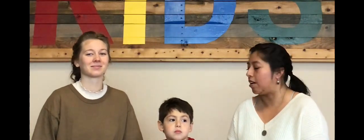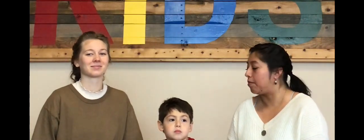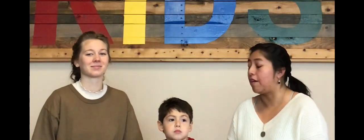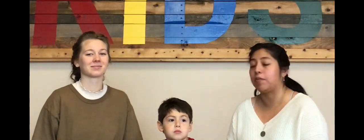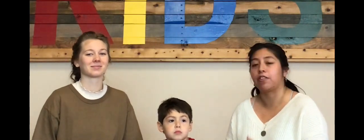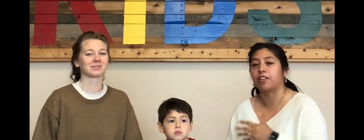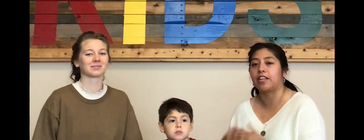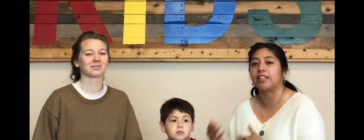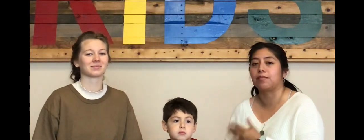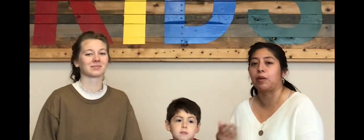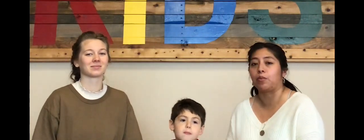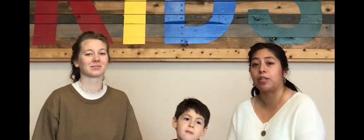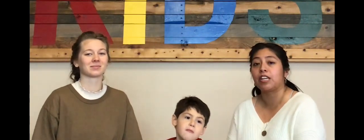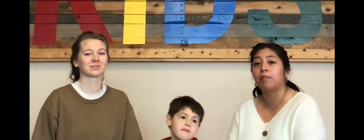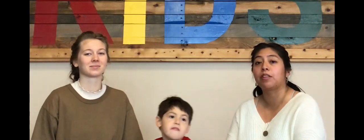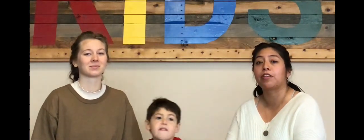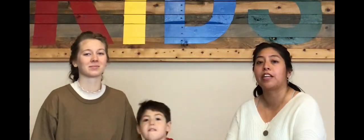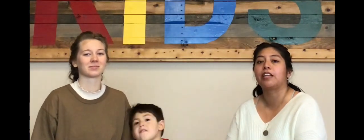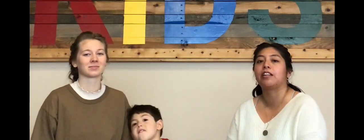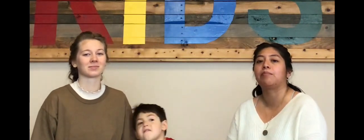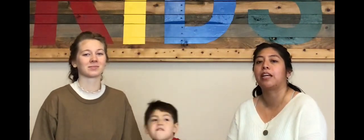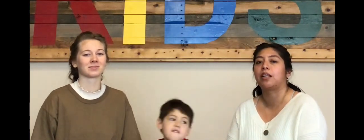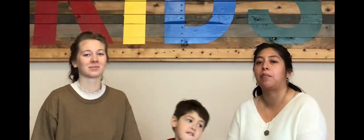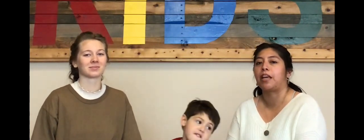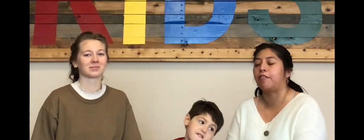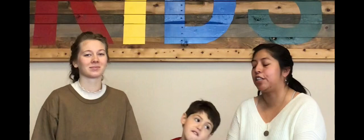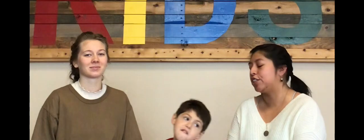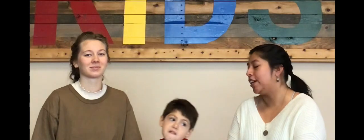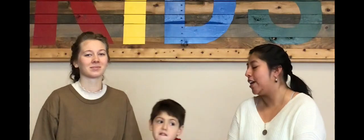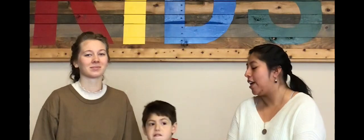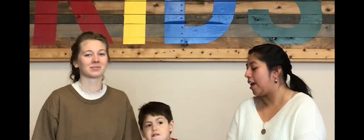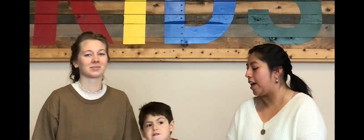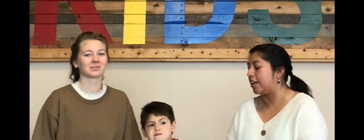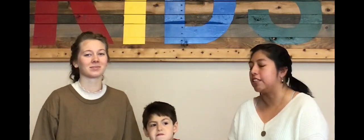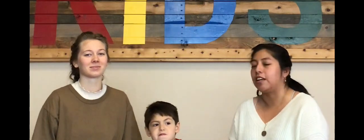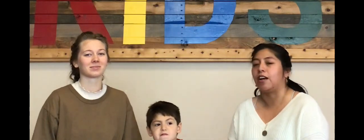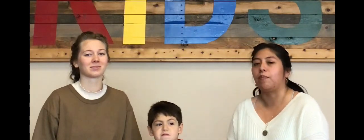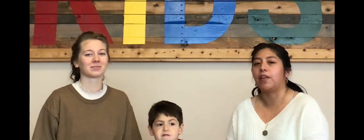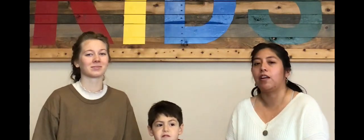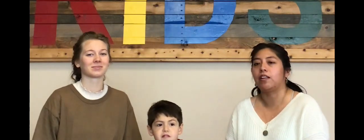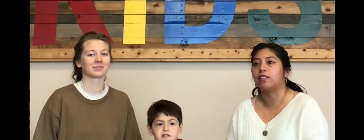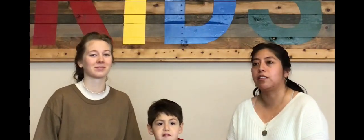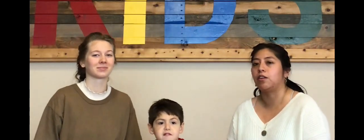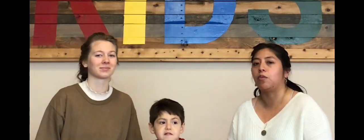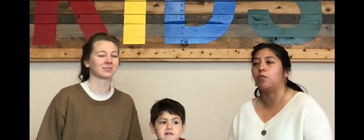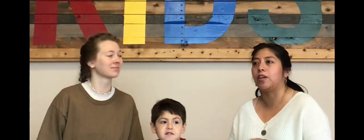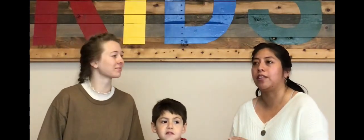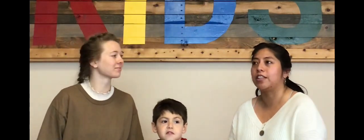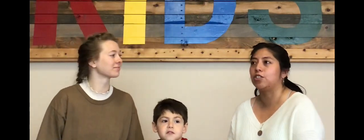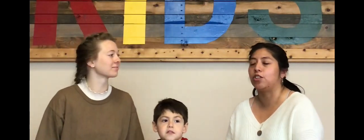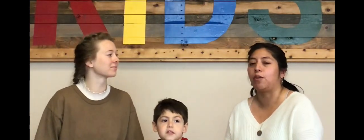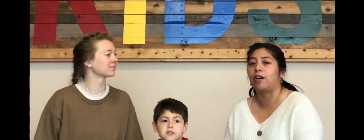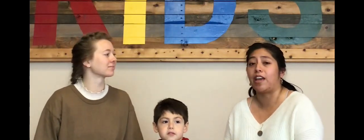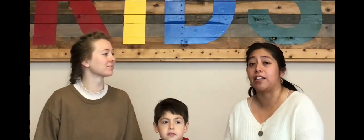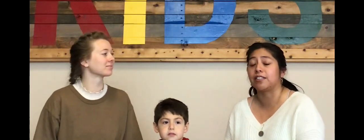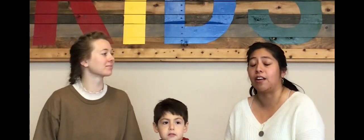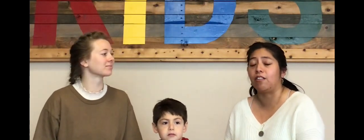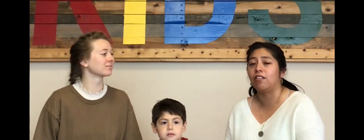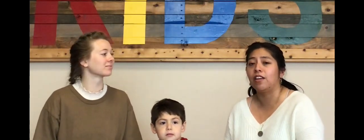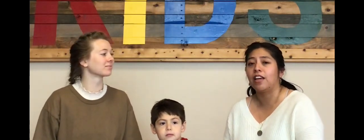have been learning as my boys have been learning and picking up language, and so one thing to know about ASL is